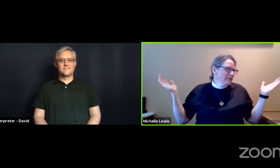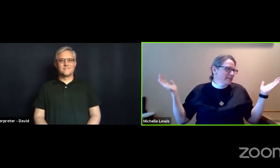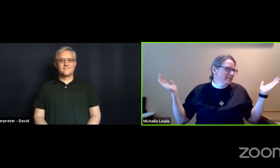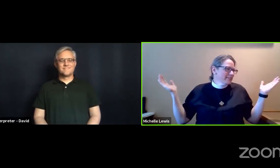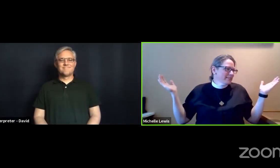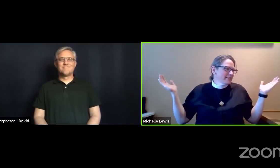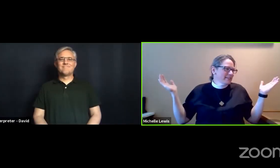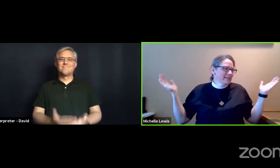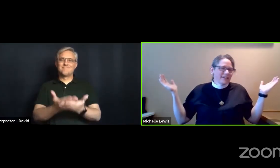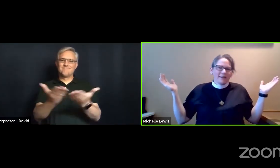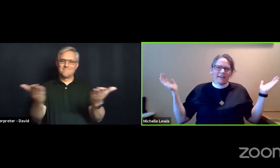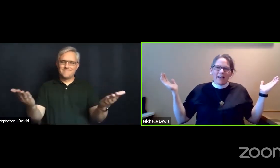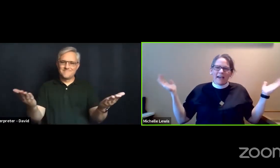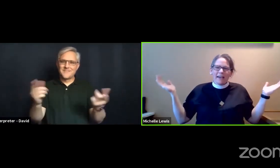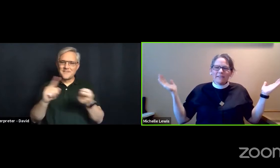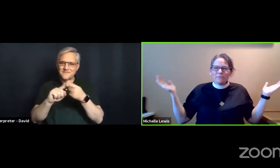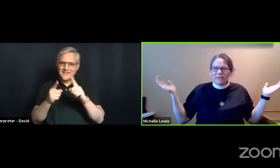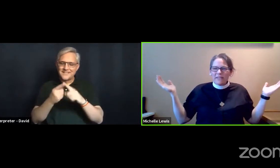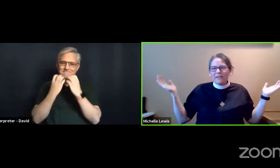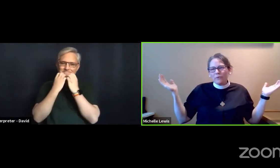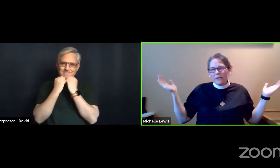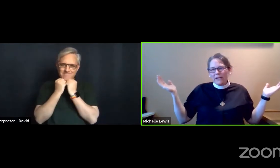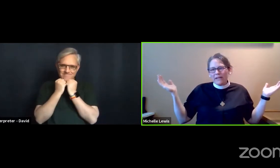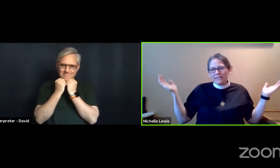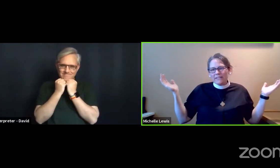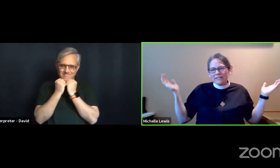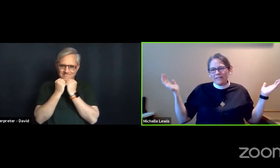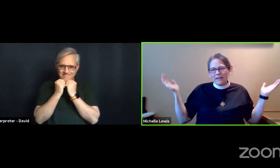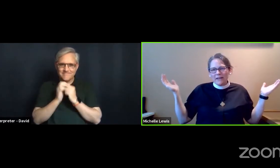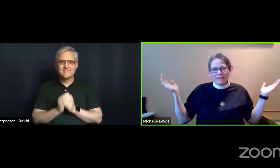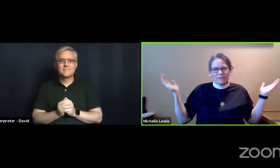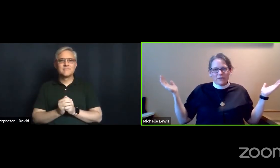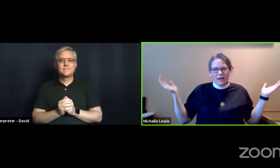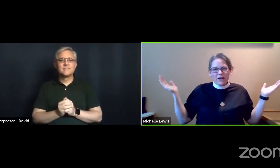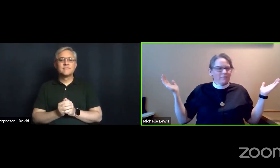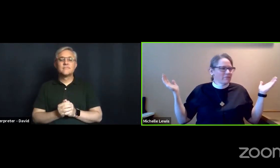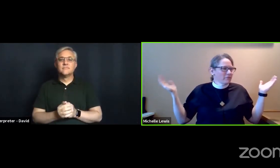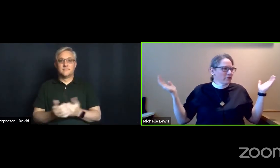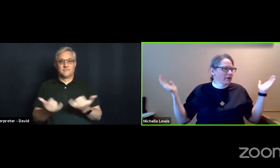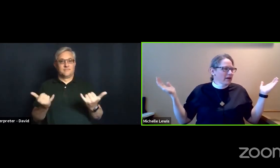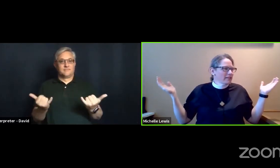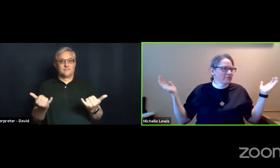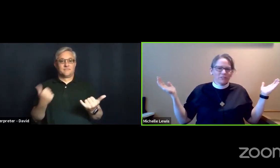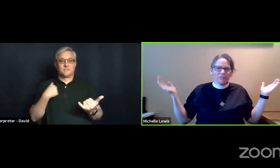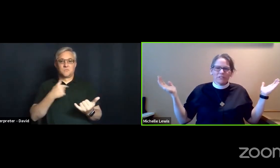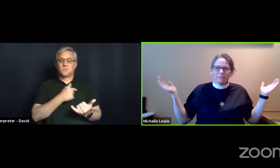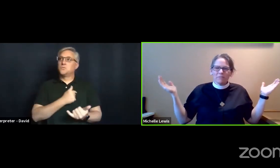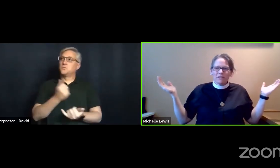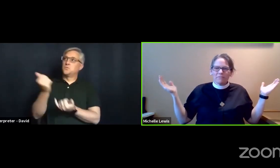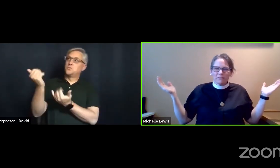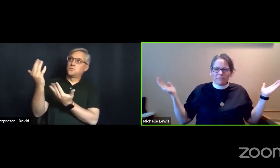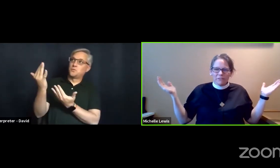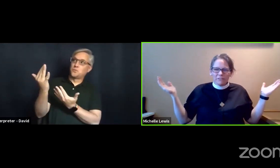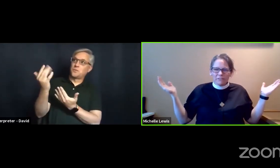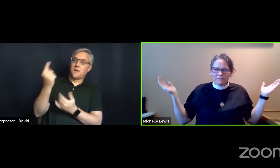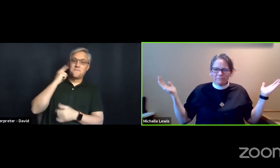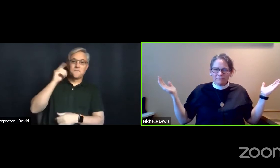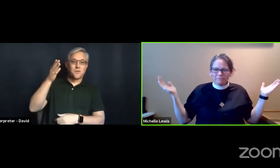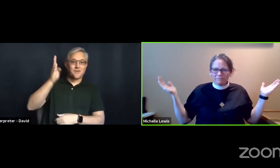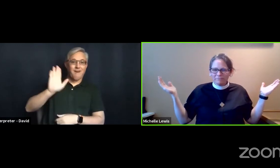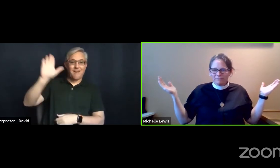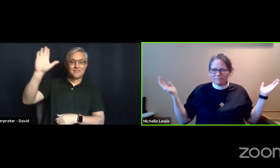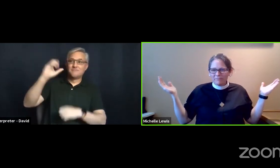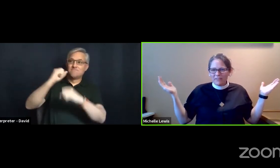Beloved friends, as we await and strive for God's vision being fulfilled,